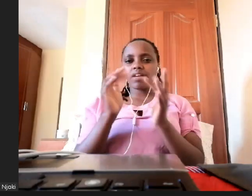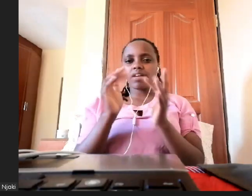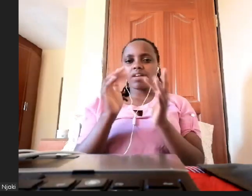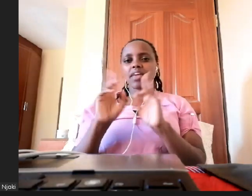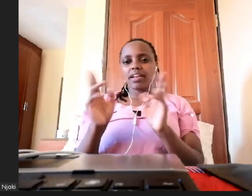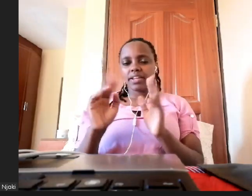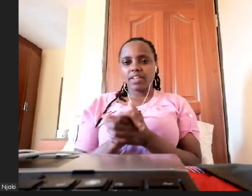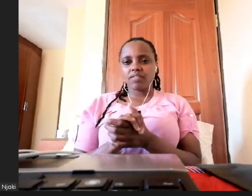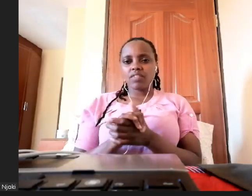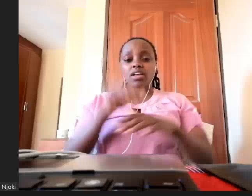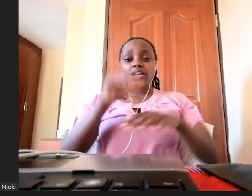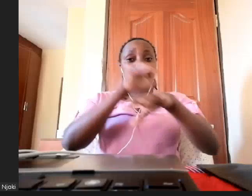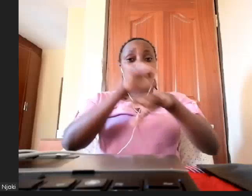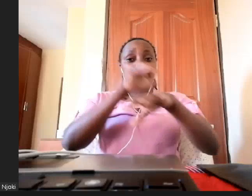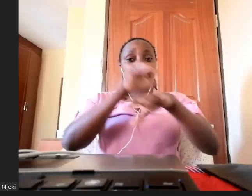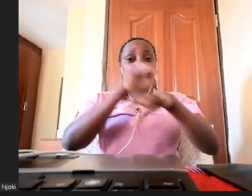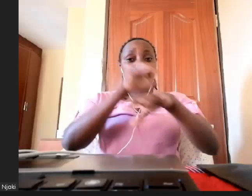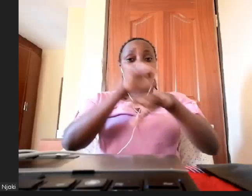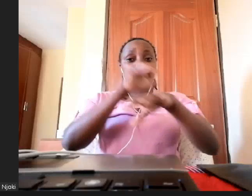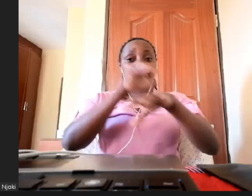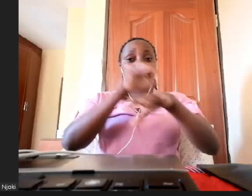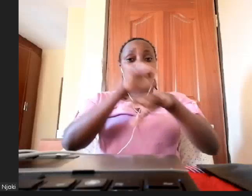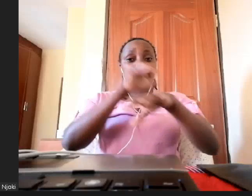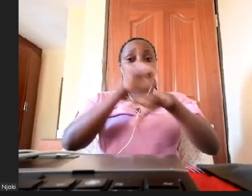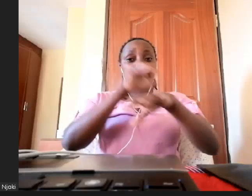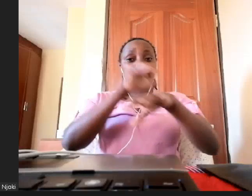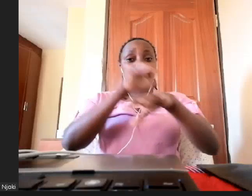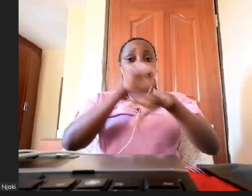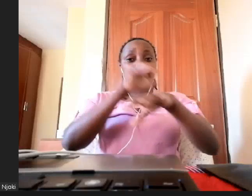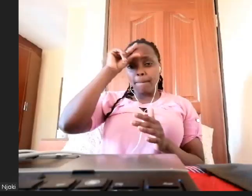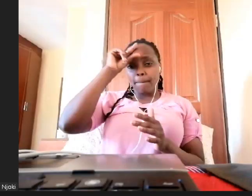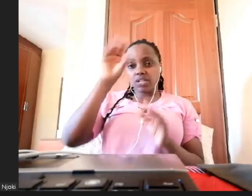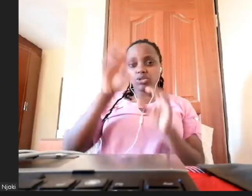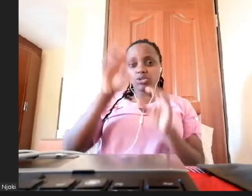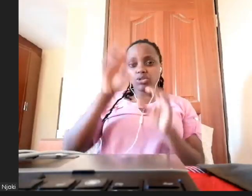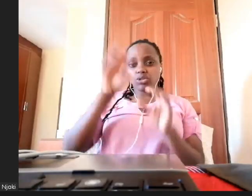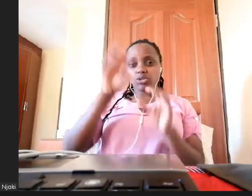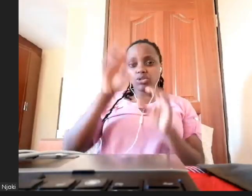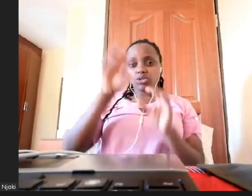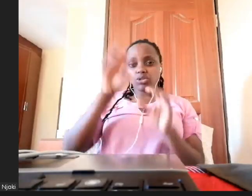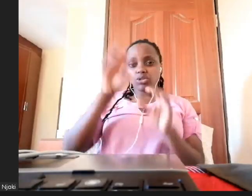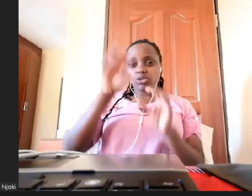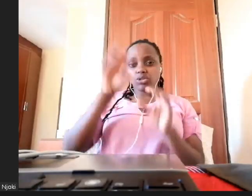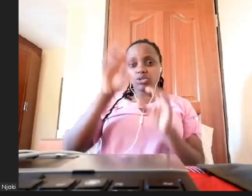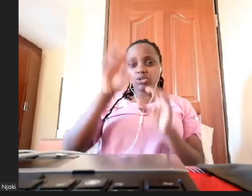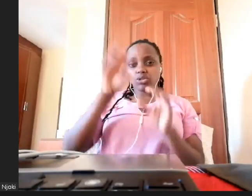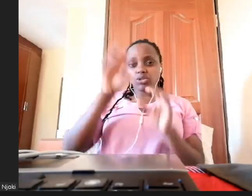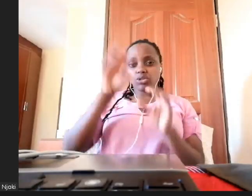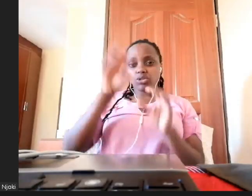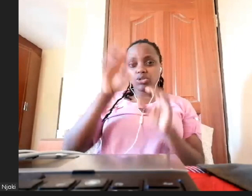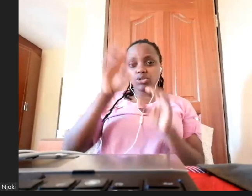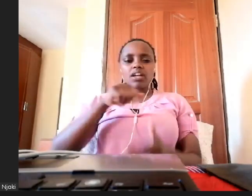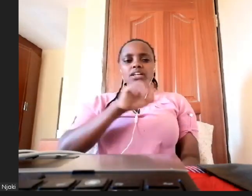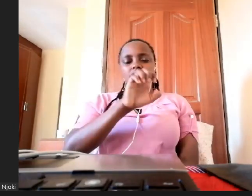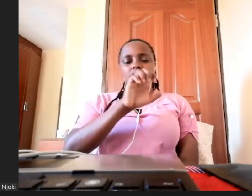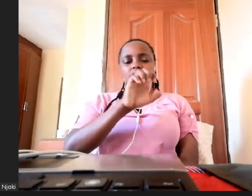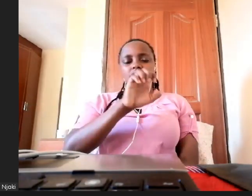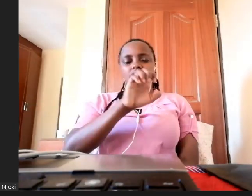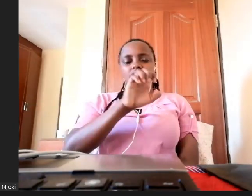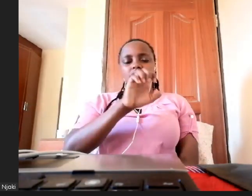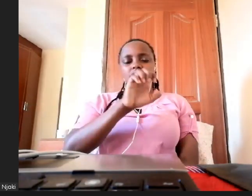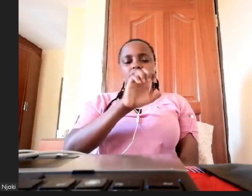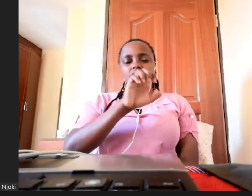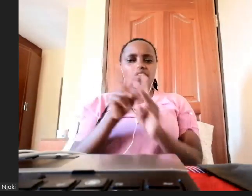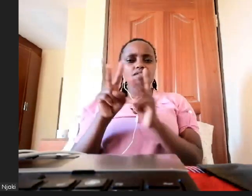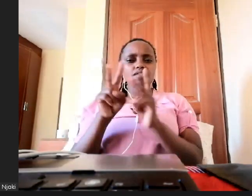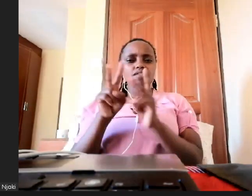engaging. Reaching out to international and governmental organizations and child rights networks. For us, ESCRN was very